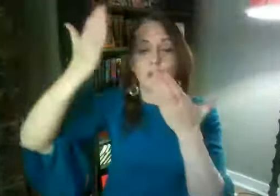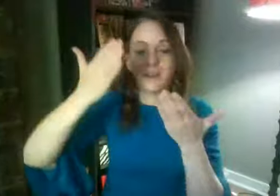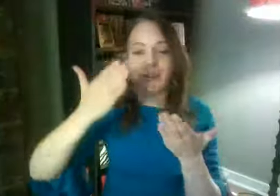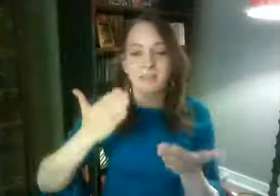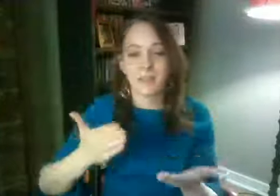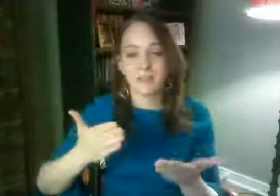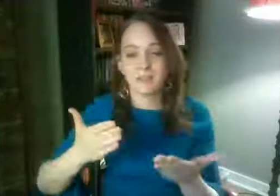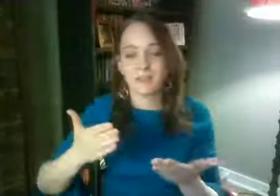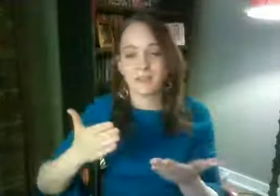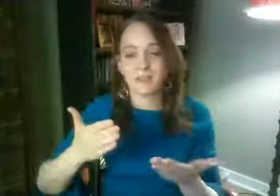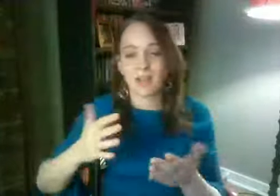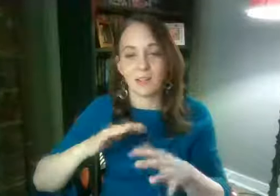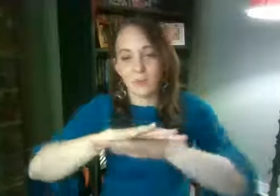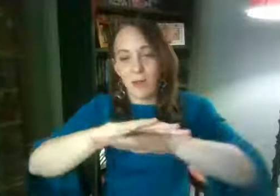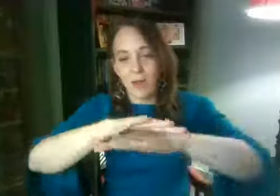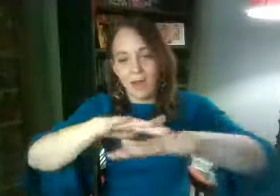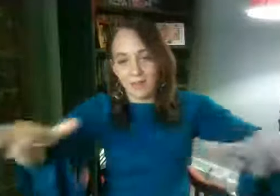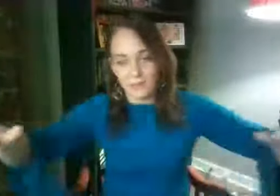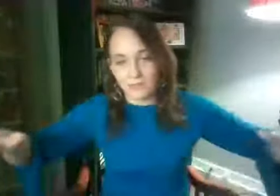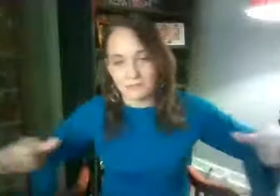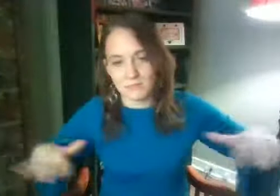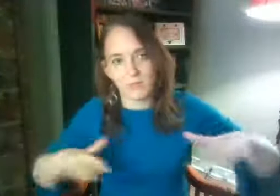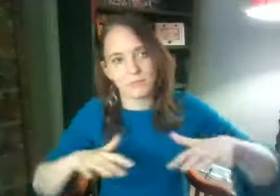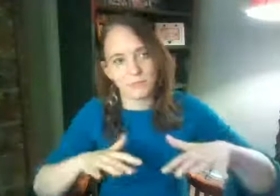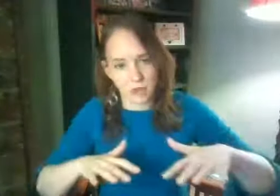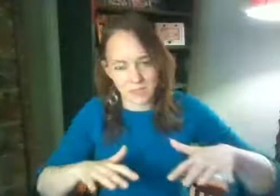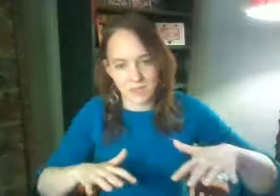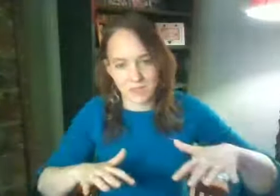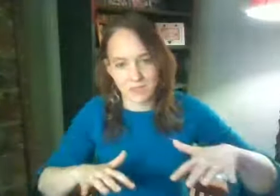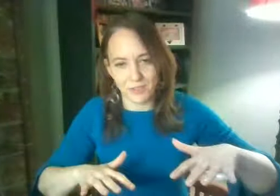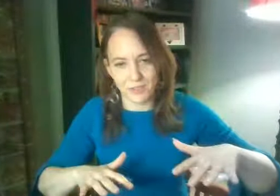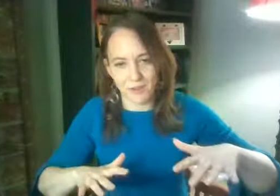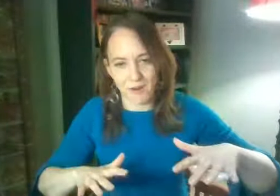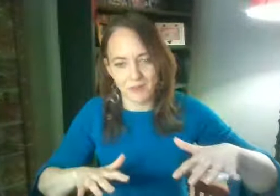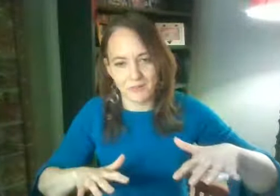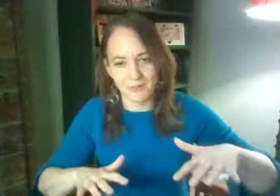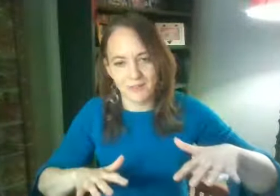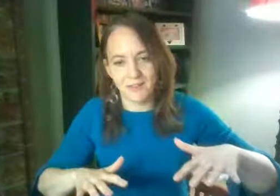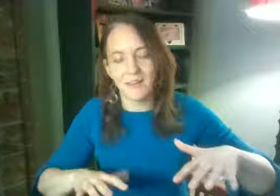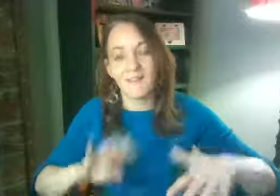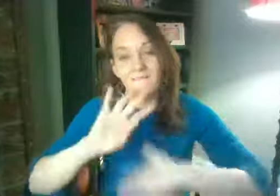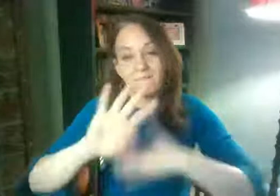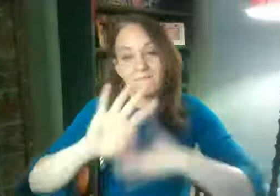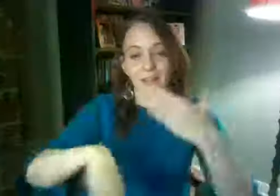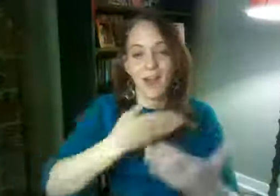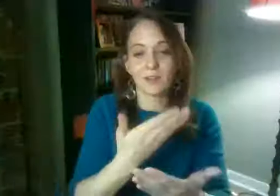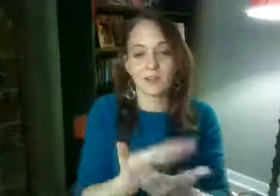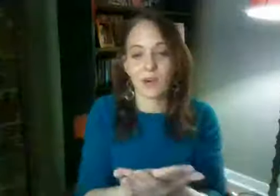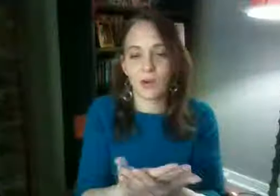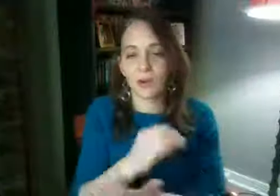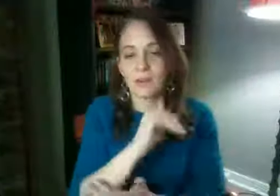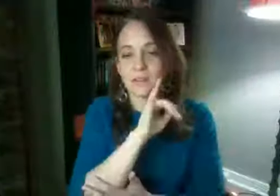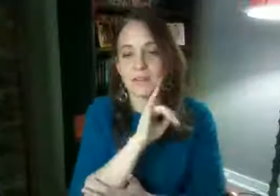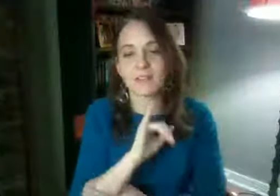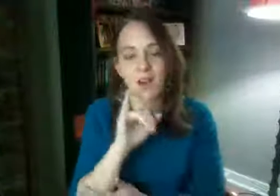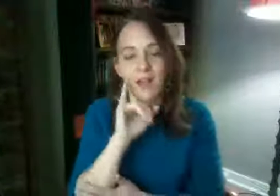Hu yaseh shalom aleinu, that was 4 signs you've learned so far. Ve'al kol